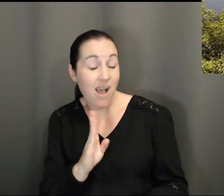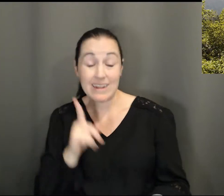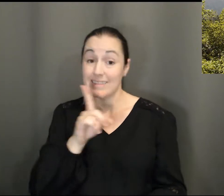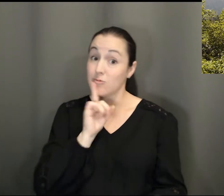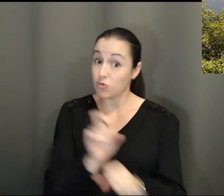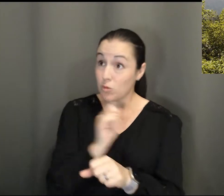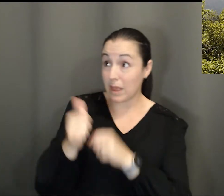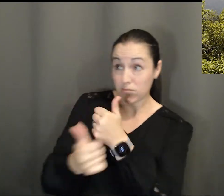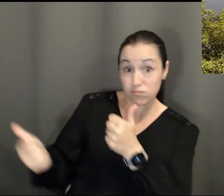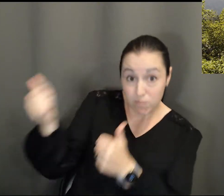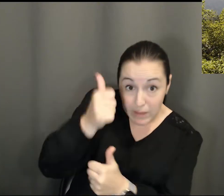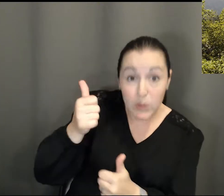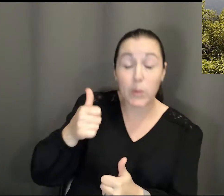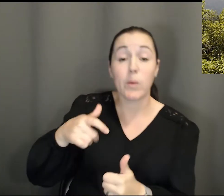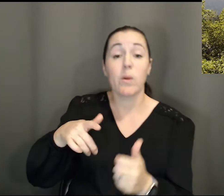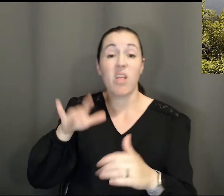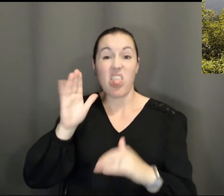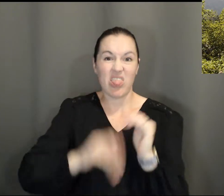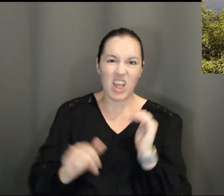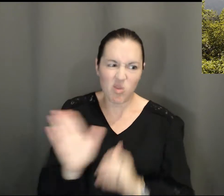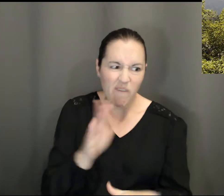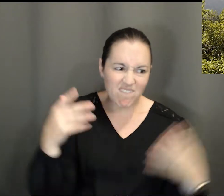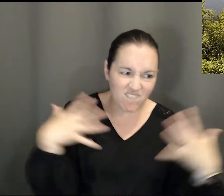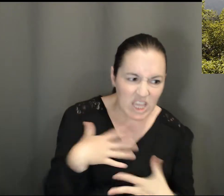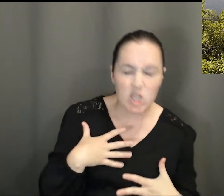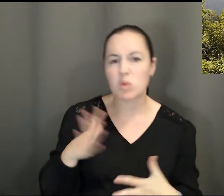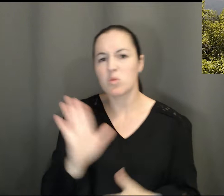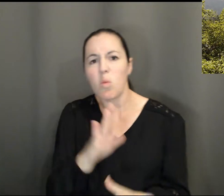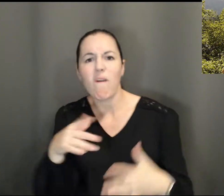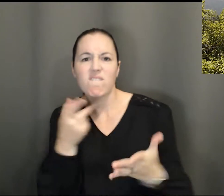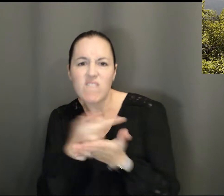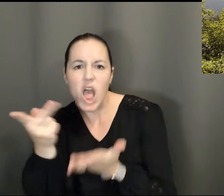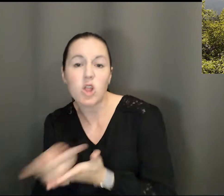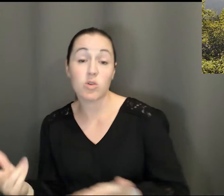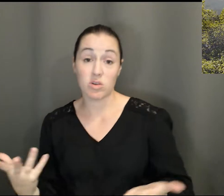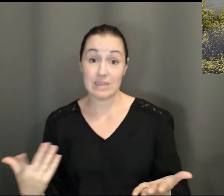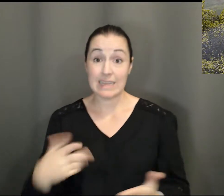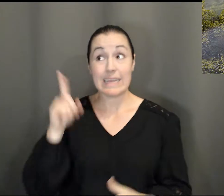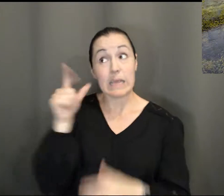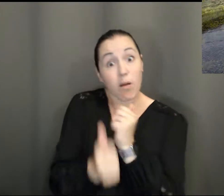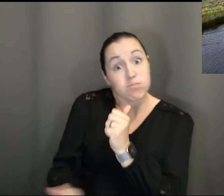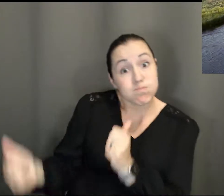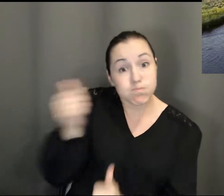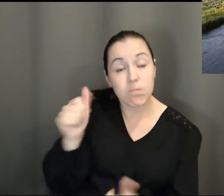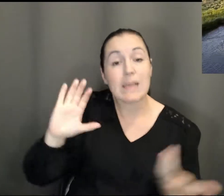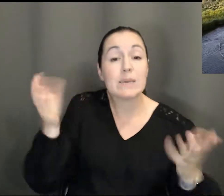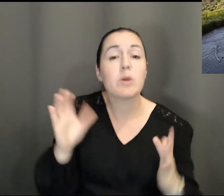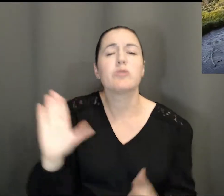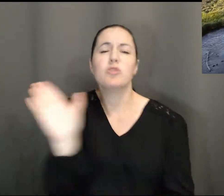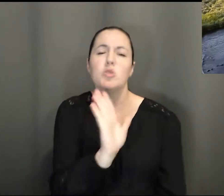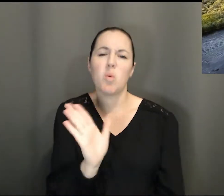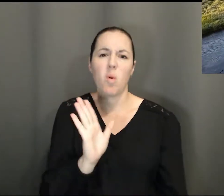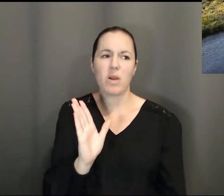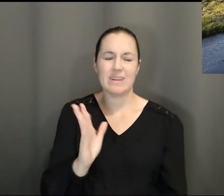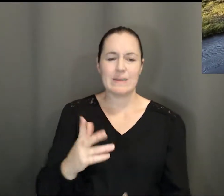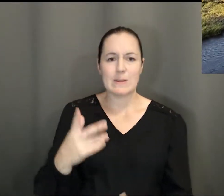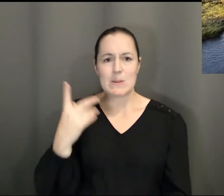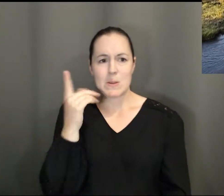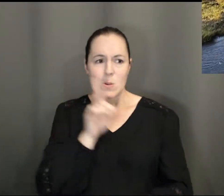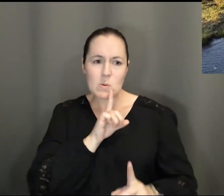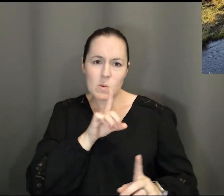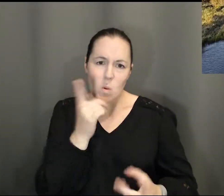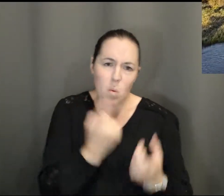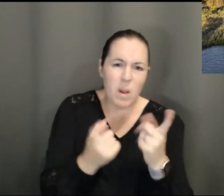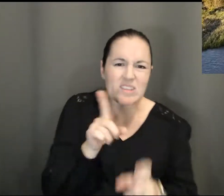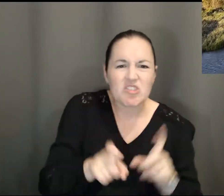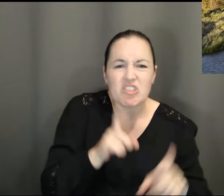day, month after month? I think these are some times that we need to know. We need to know with certainty that our God is